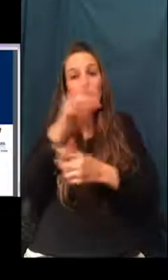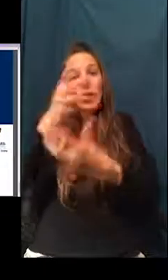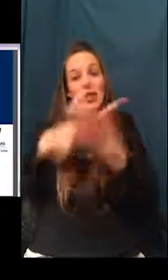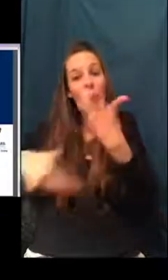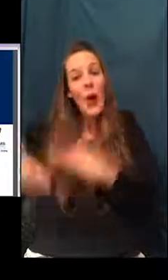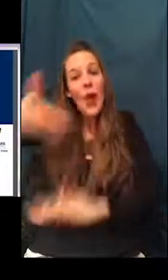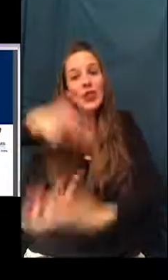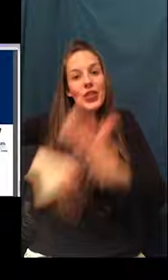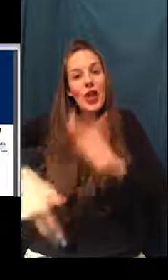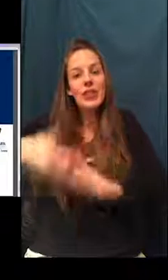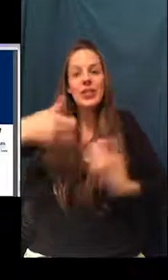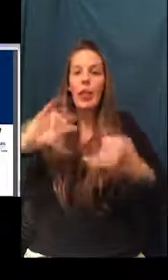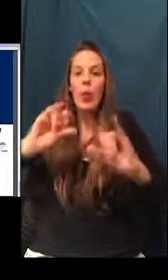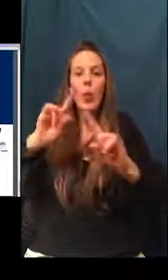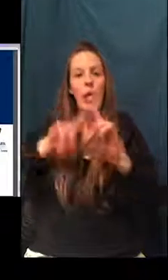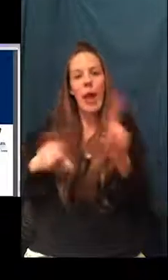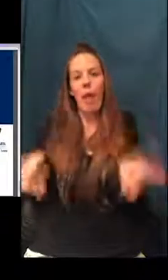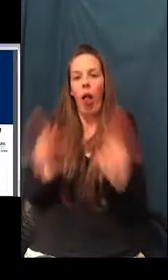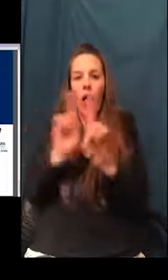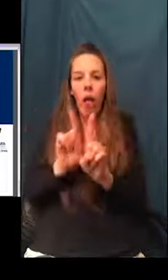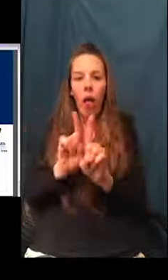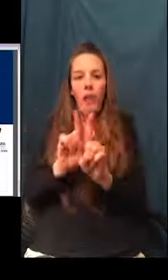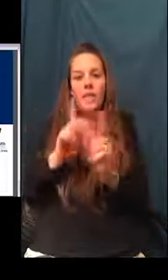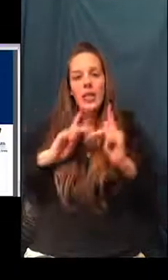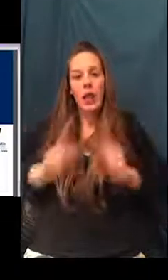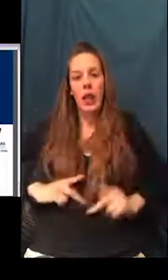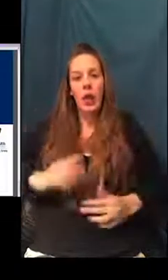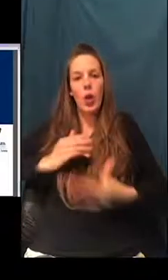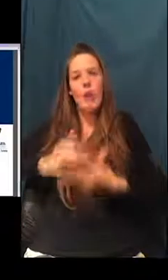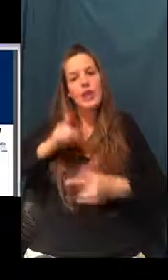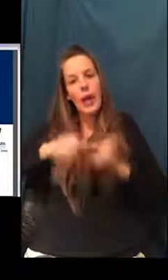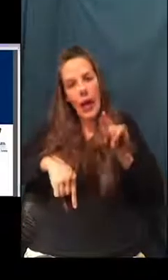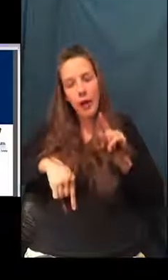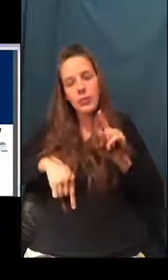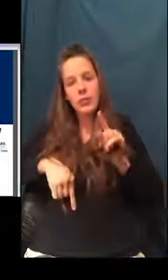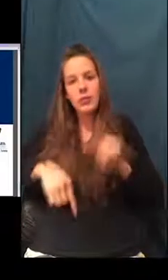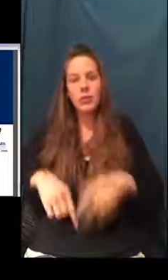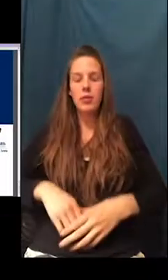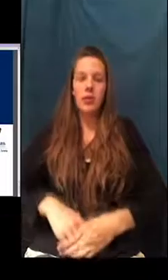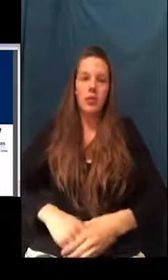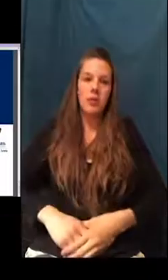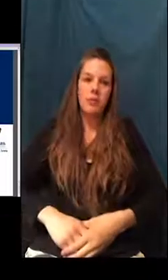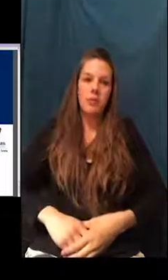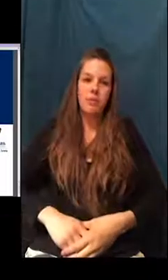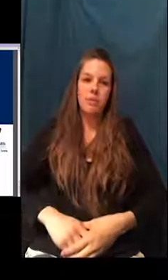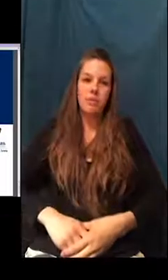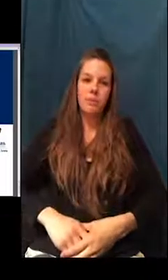socializing with people, even though we can't be physically close to people.